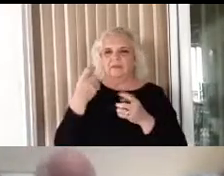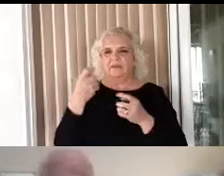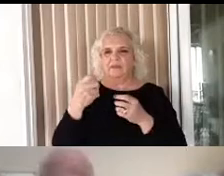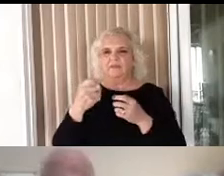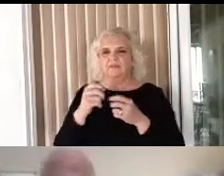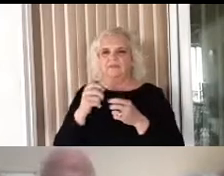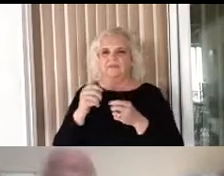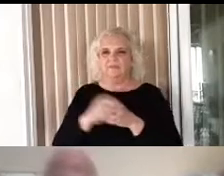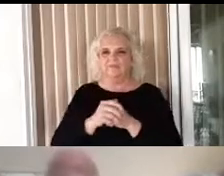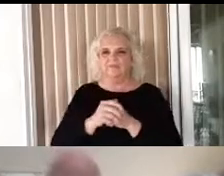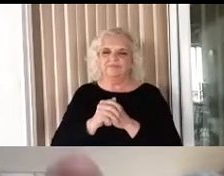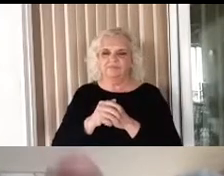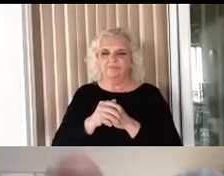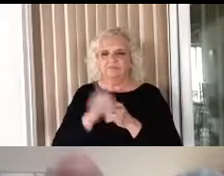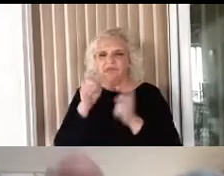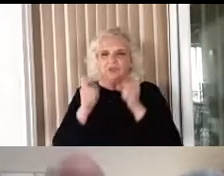Okay, so